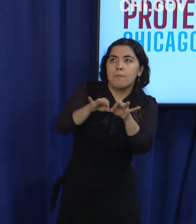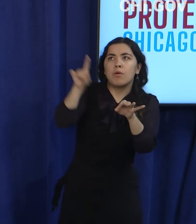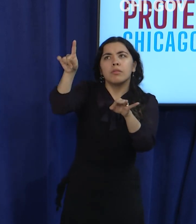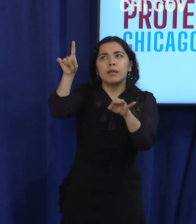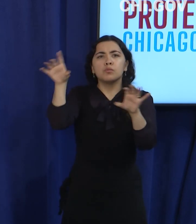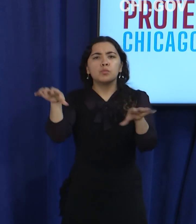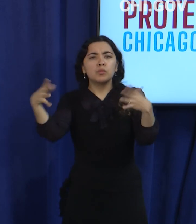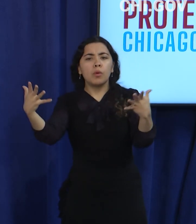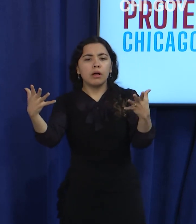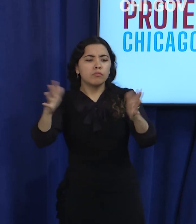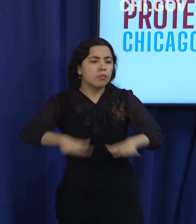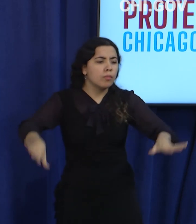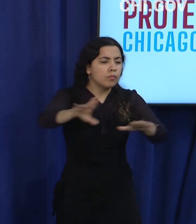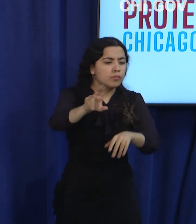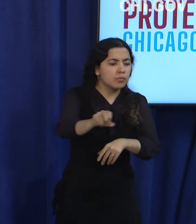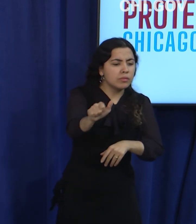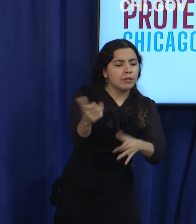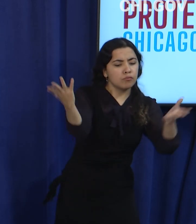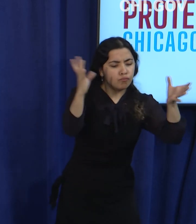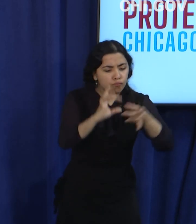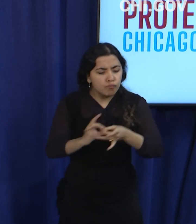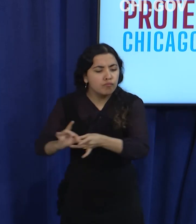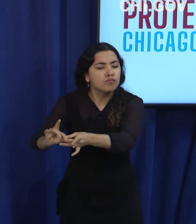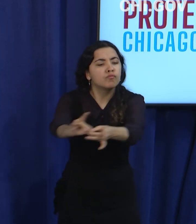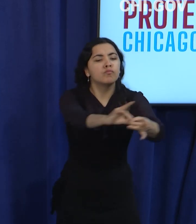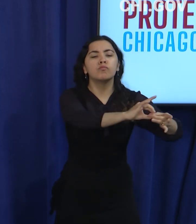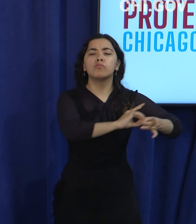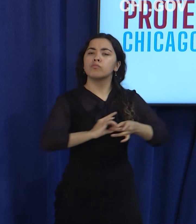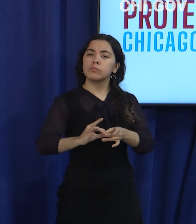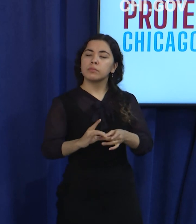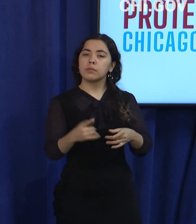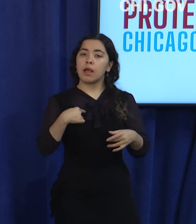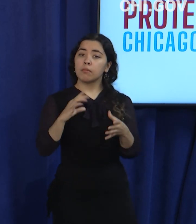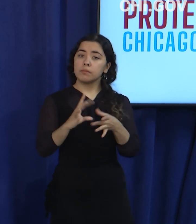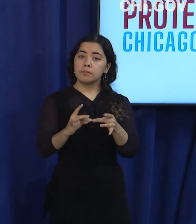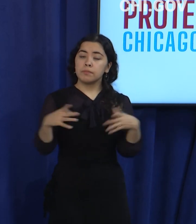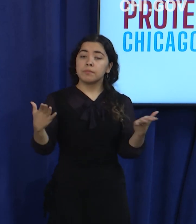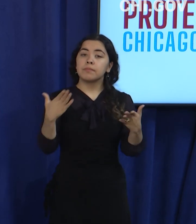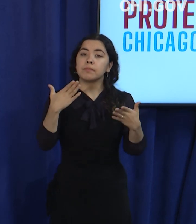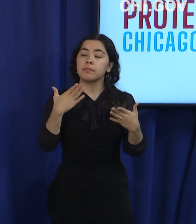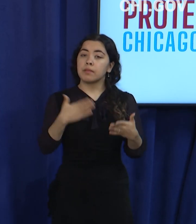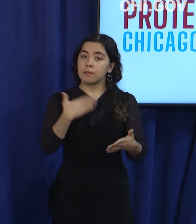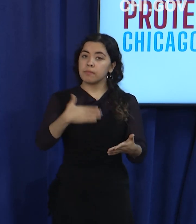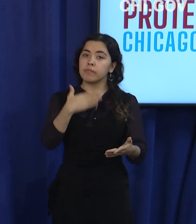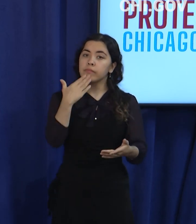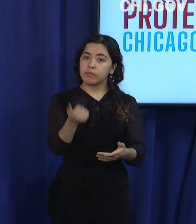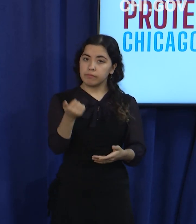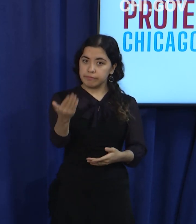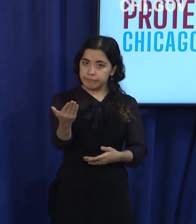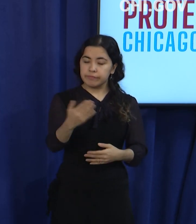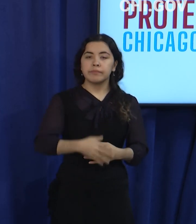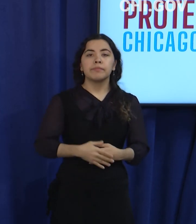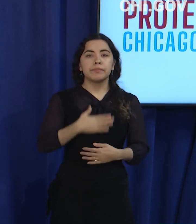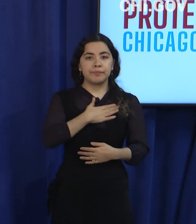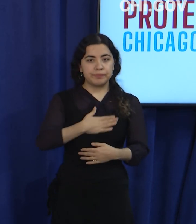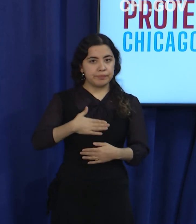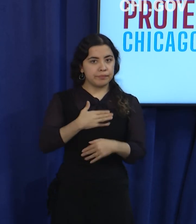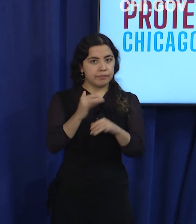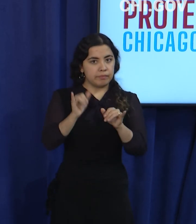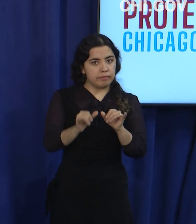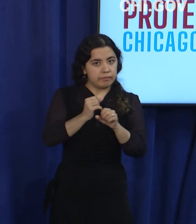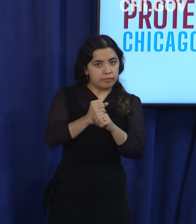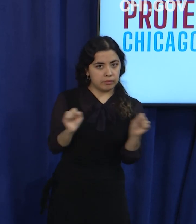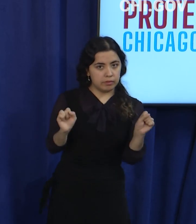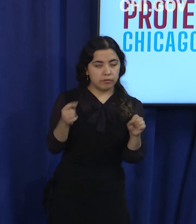together. So let me just say, happy Thanksgiving to everyone. Please be safe. And we look forward to